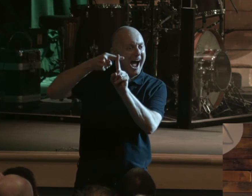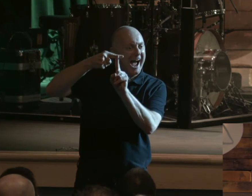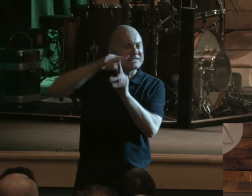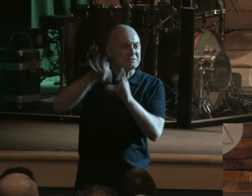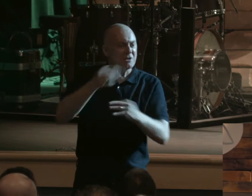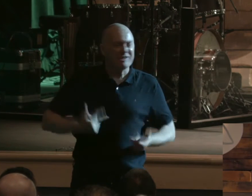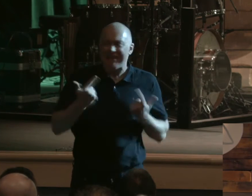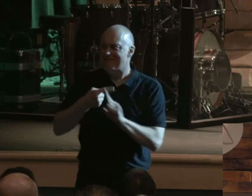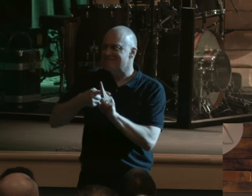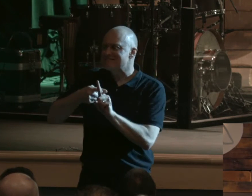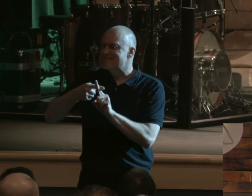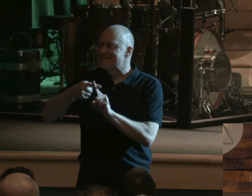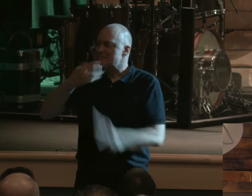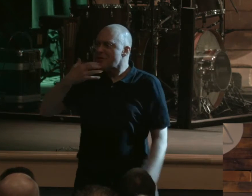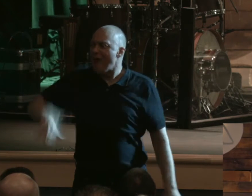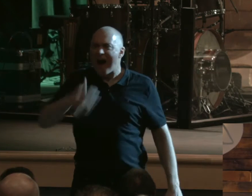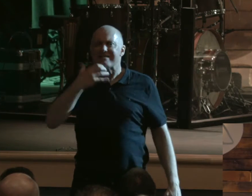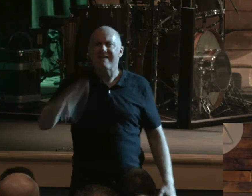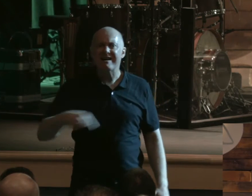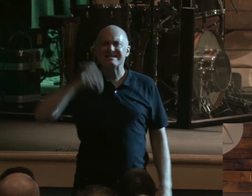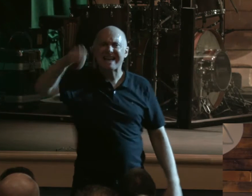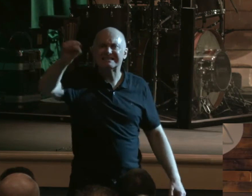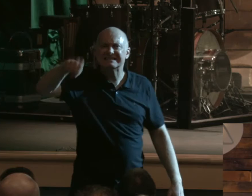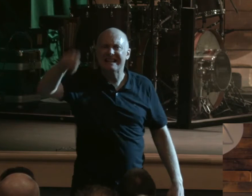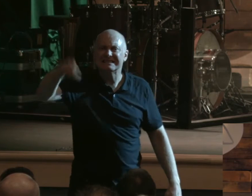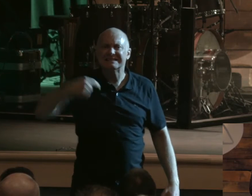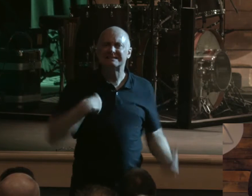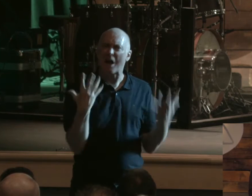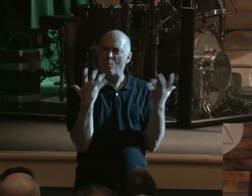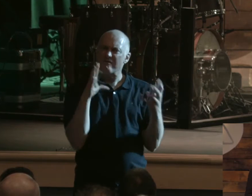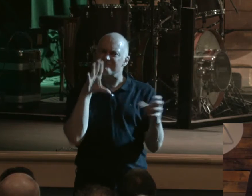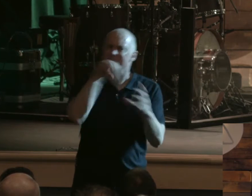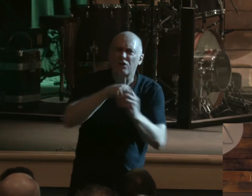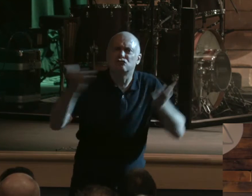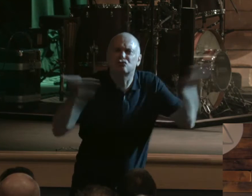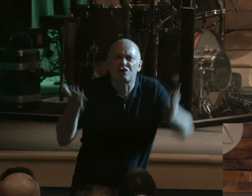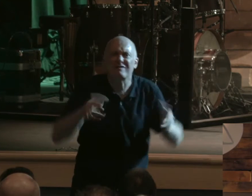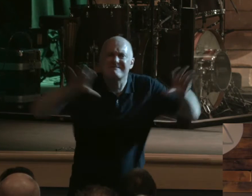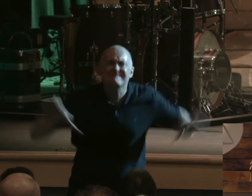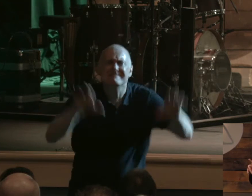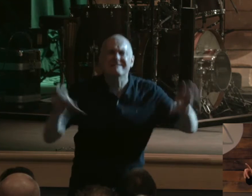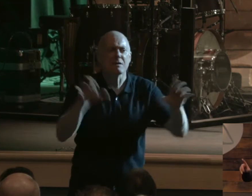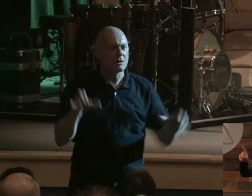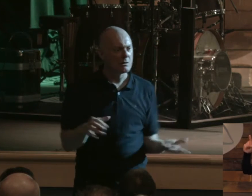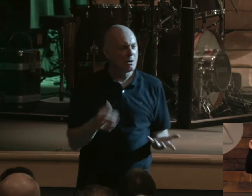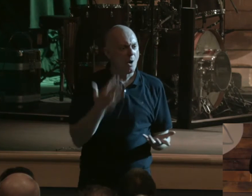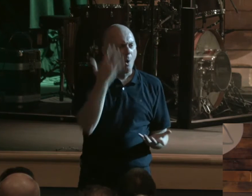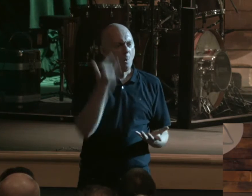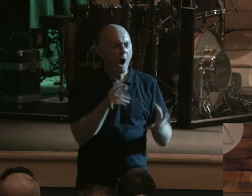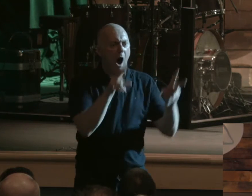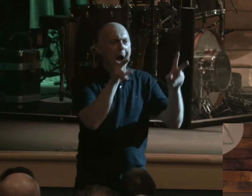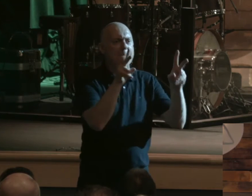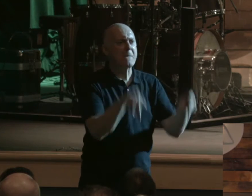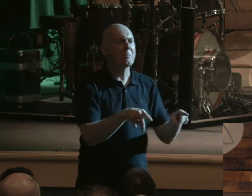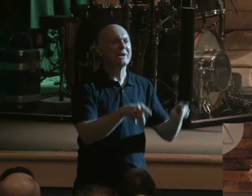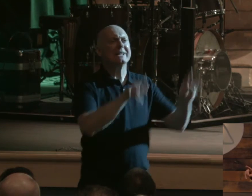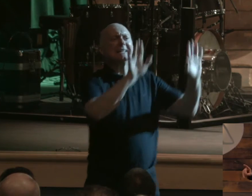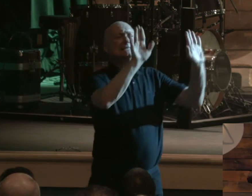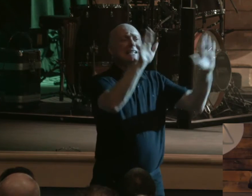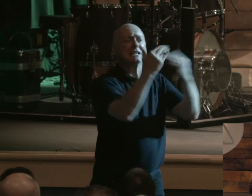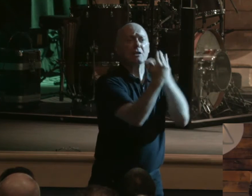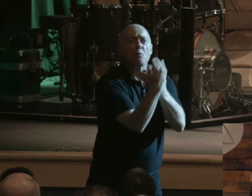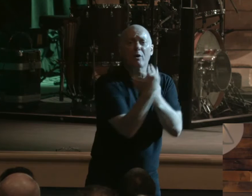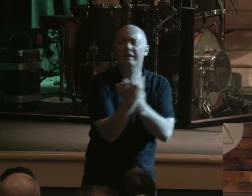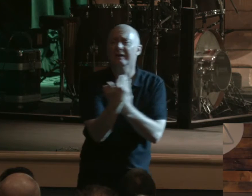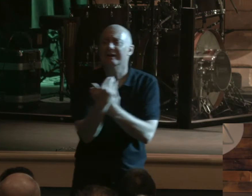spiritual lives. We're hearing this saying, yes, yes, yes, yes. Why would someone move from the Sunday morning